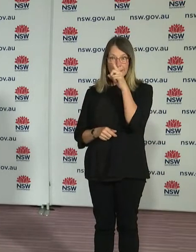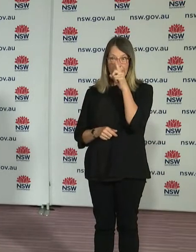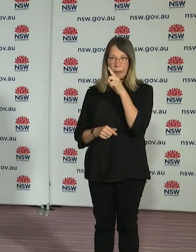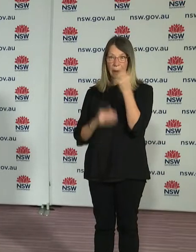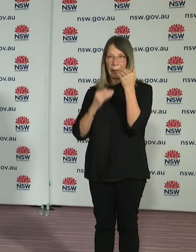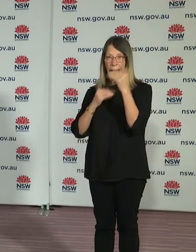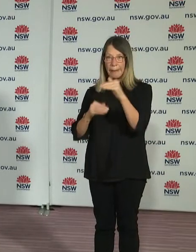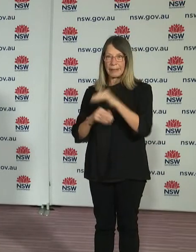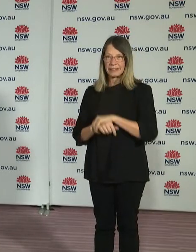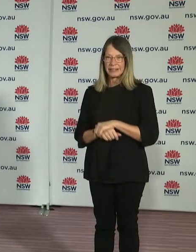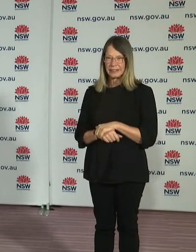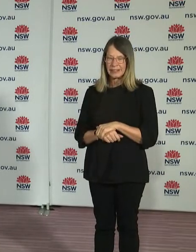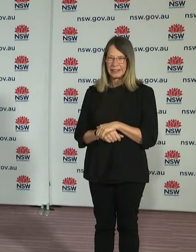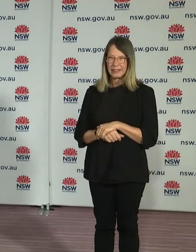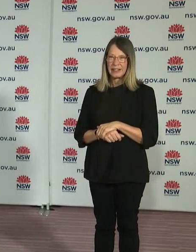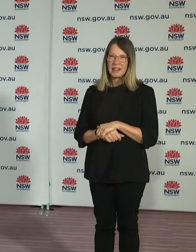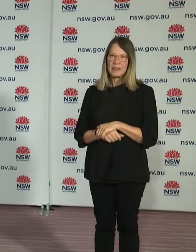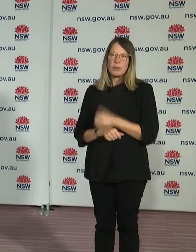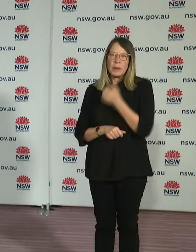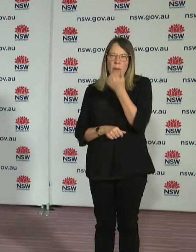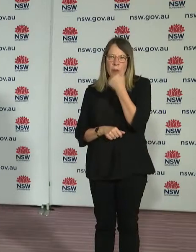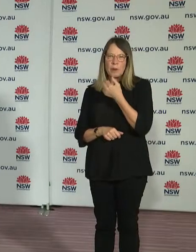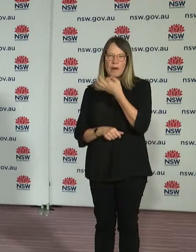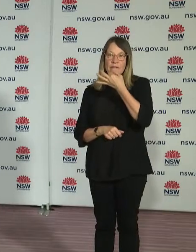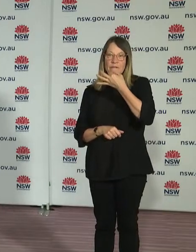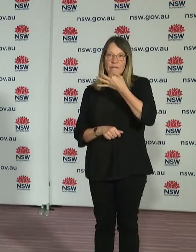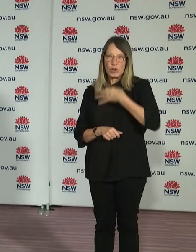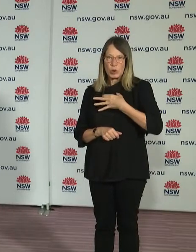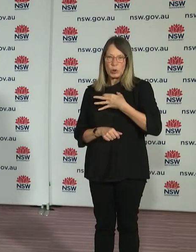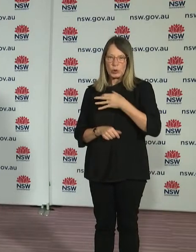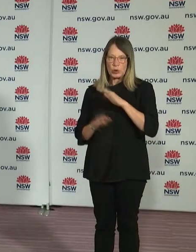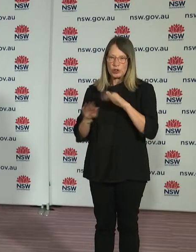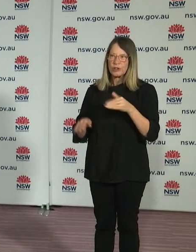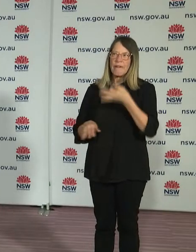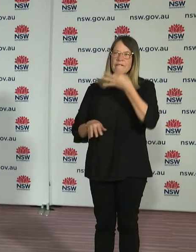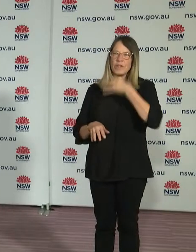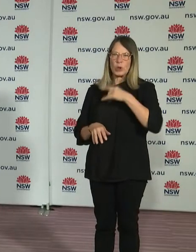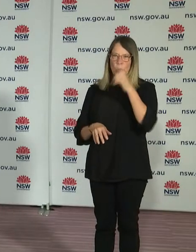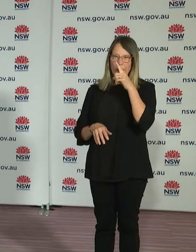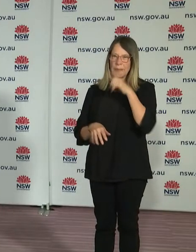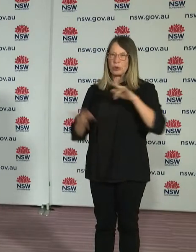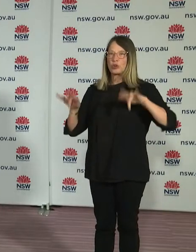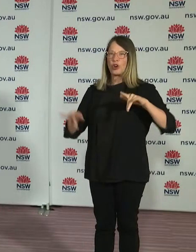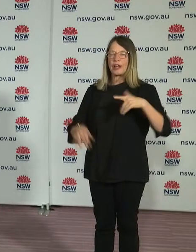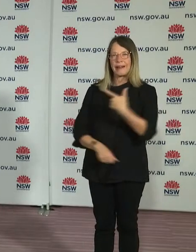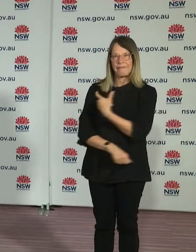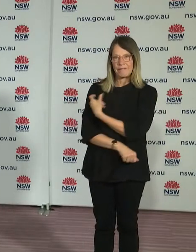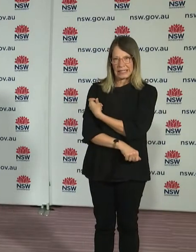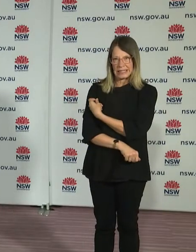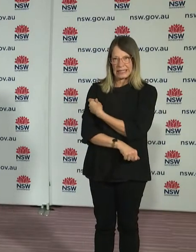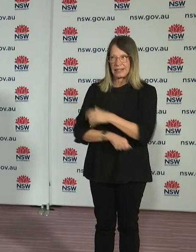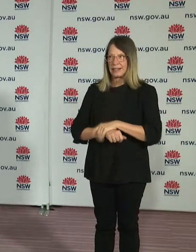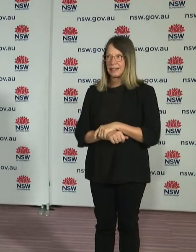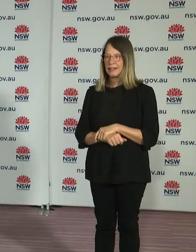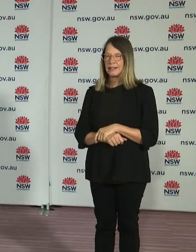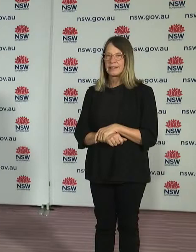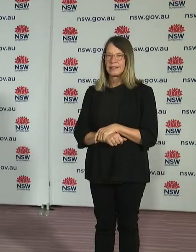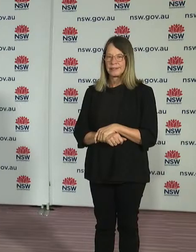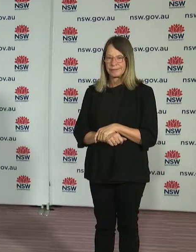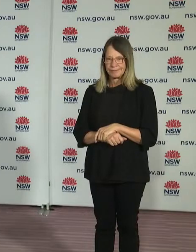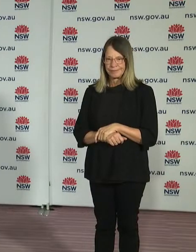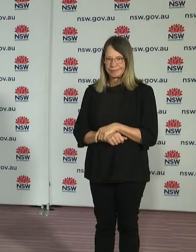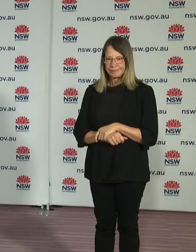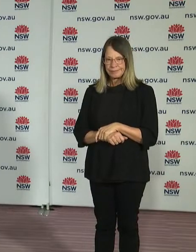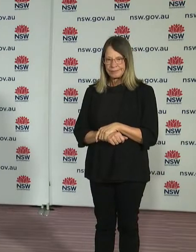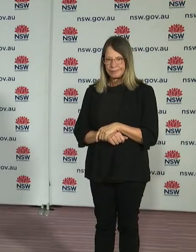one time going to be a small proportion of unvaccinated people in indoor environments. That's why we've removed those for outdoor environments. So what we are trying to